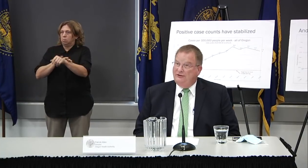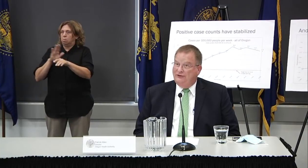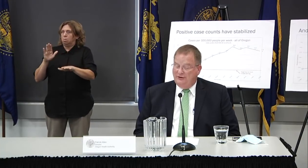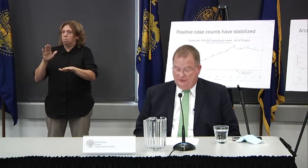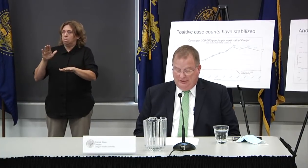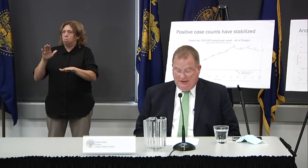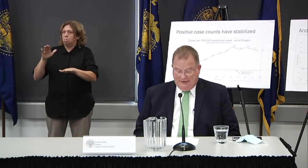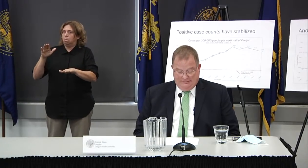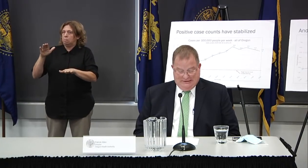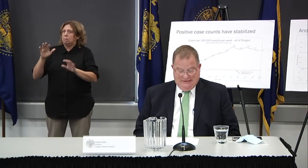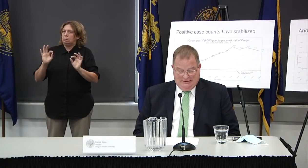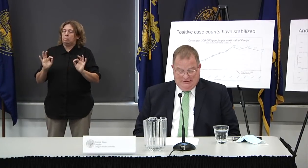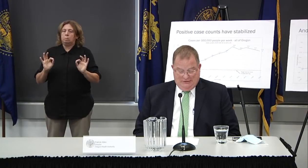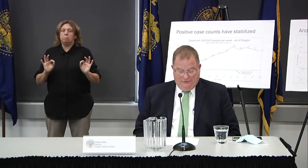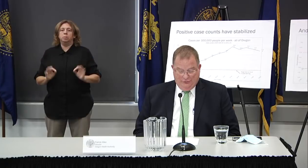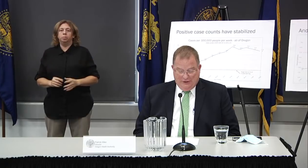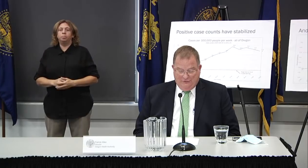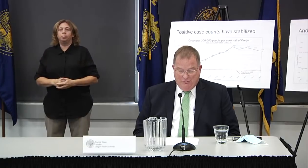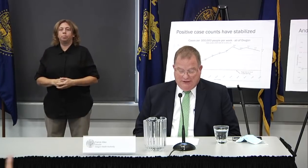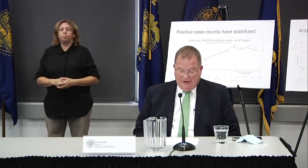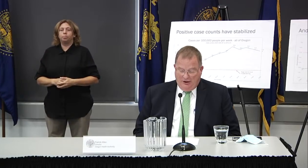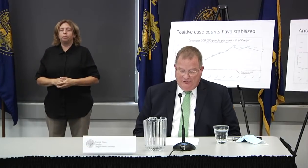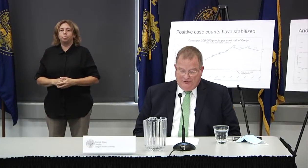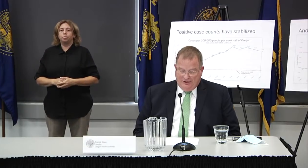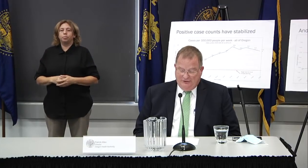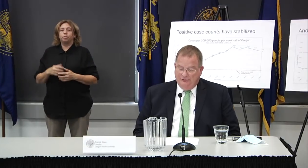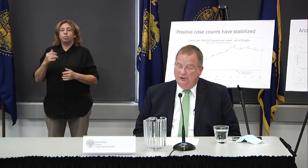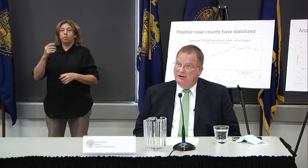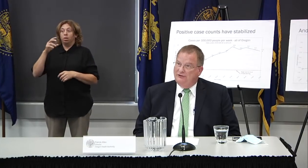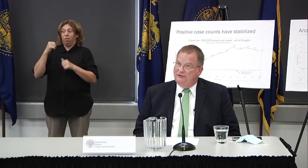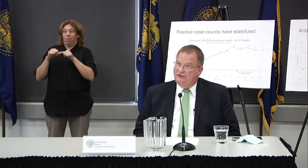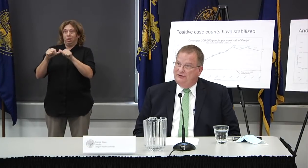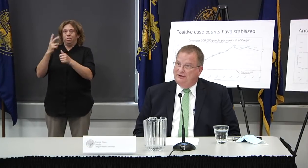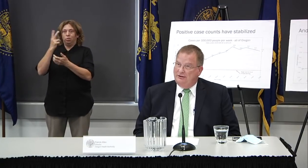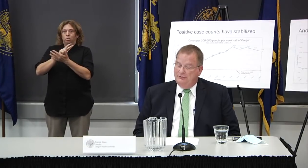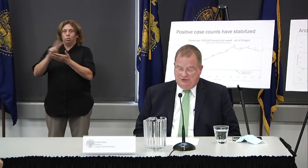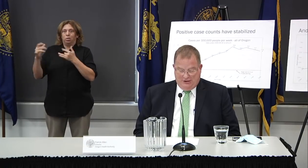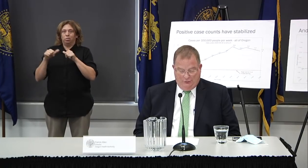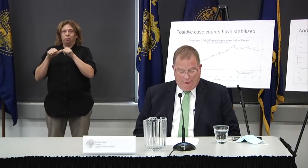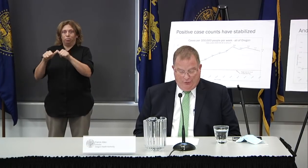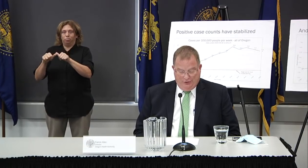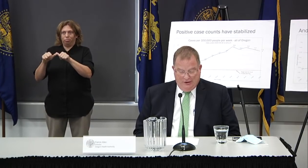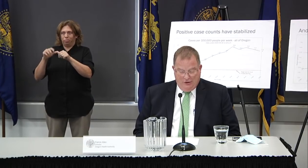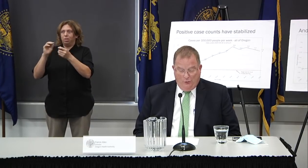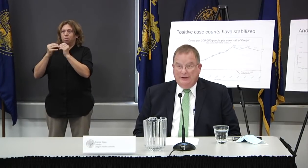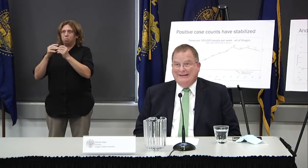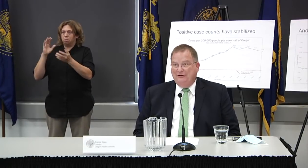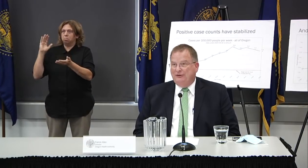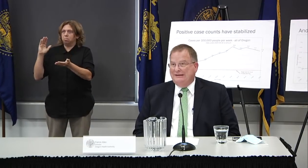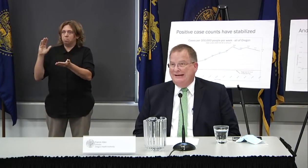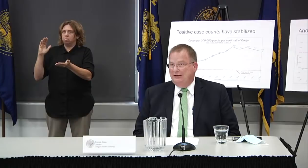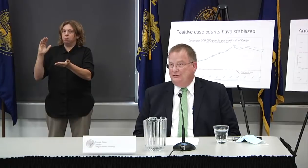daily cases have declined. For the week of Monday, August 10th through August 16th, OHA reported